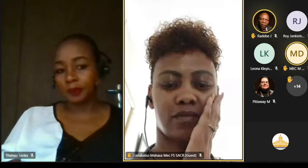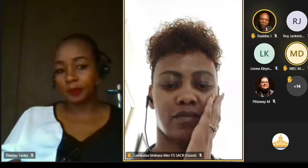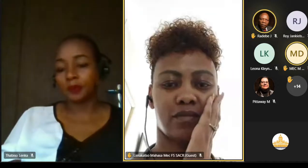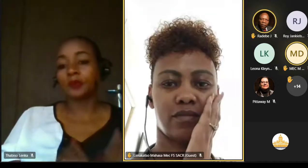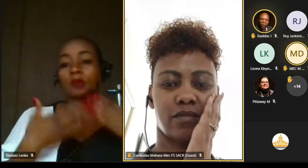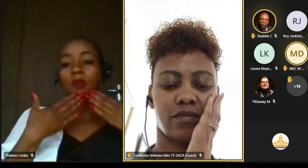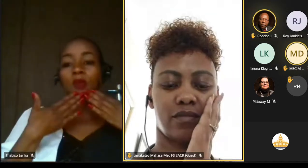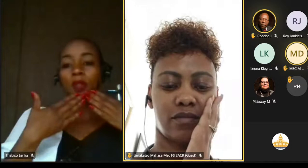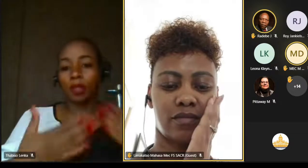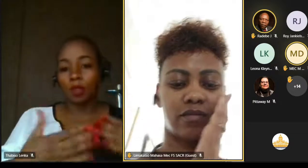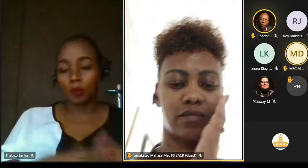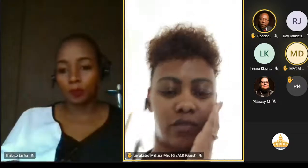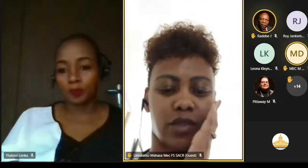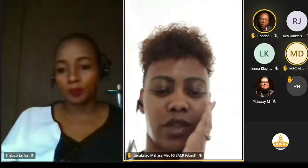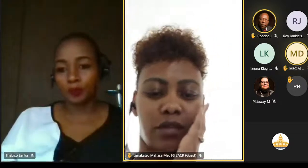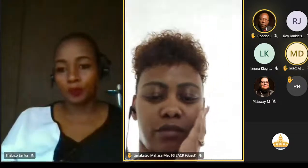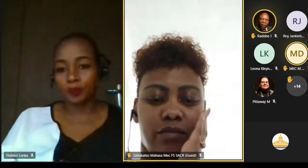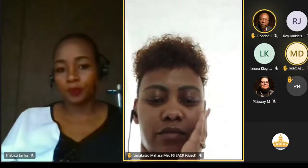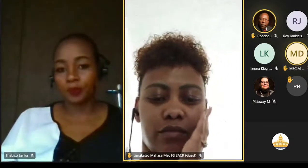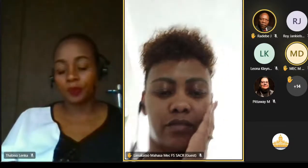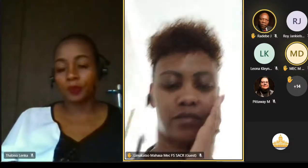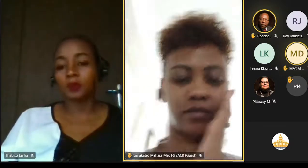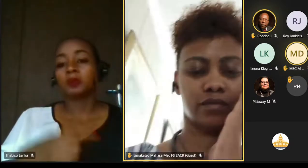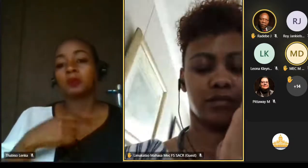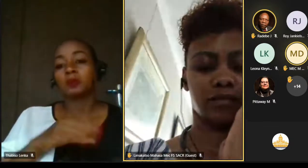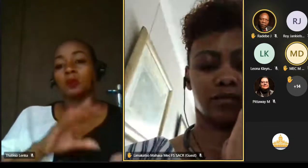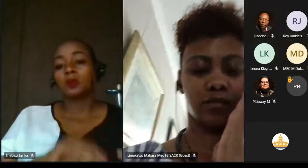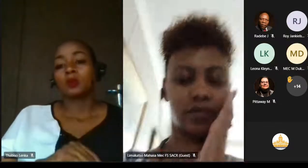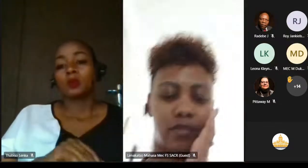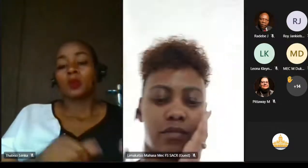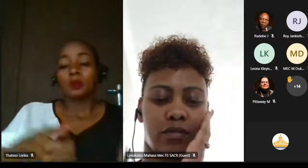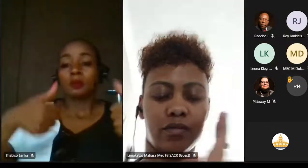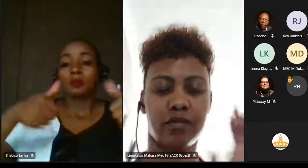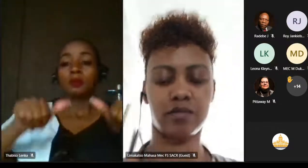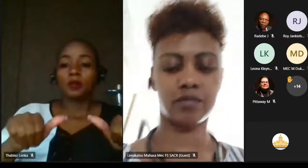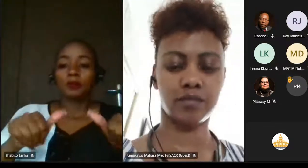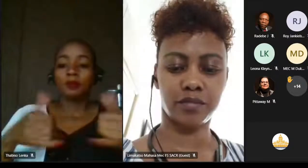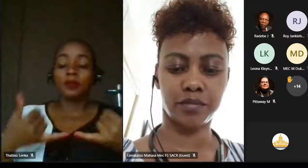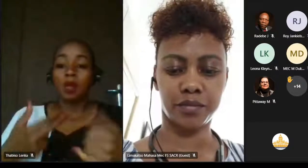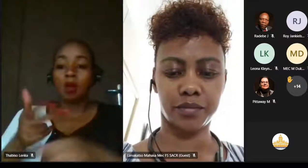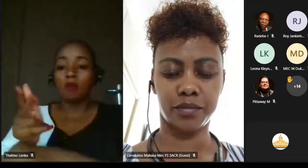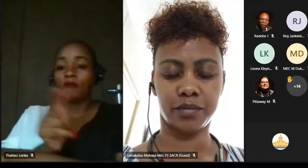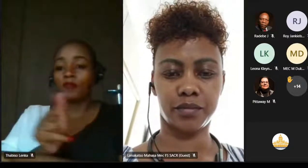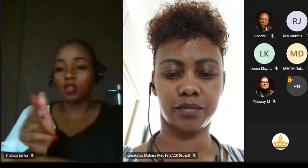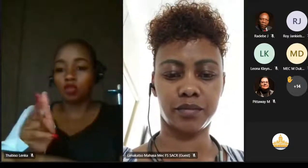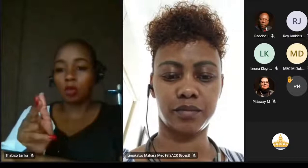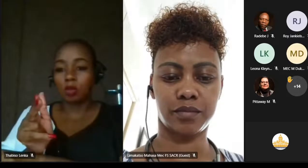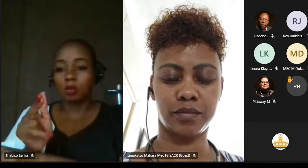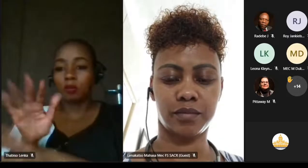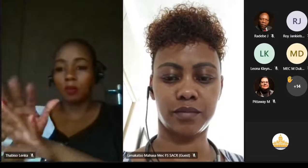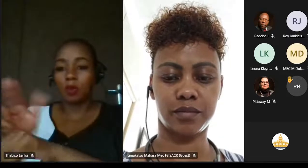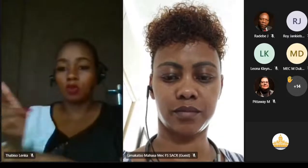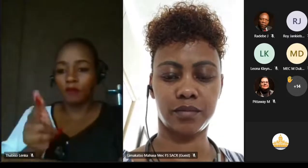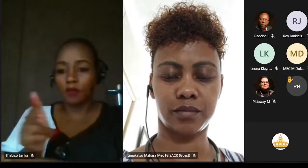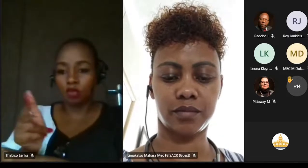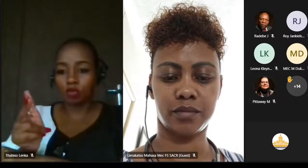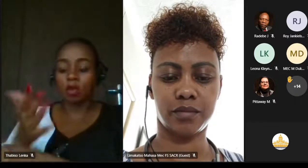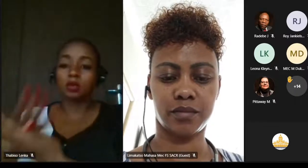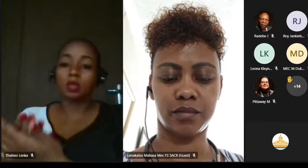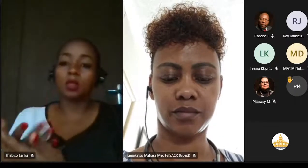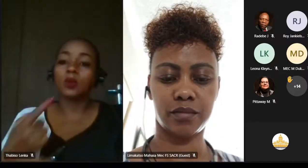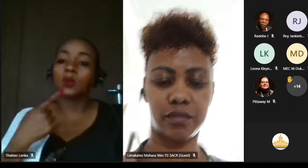Thank you. I will then go to the members on the virtual platform and I will